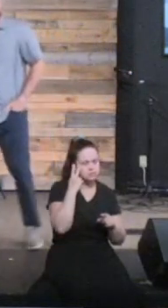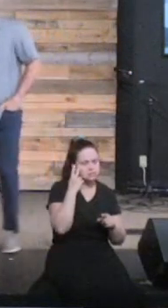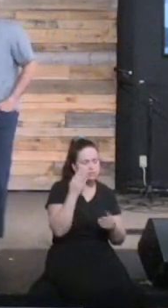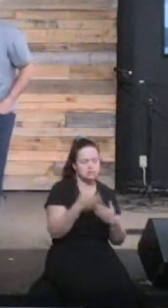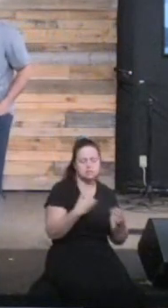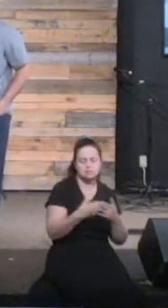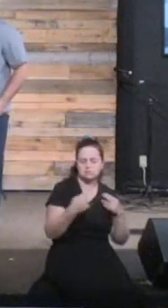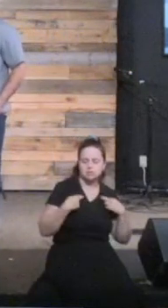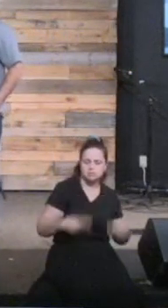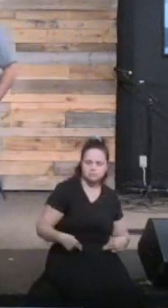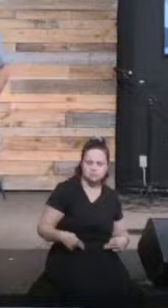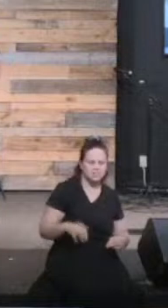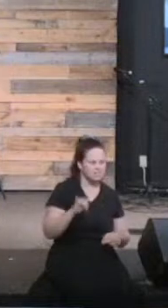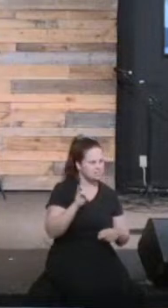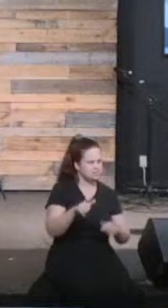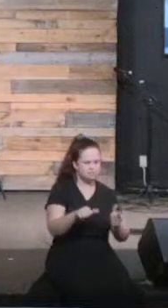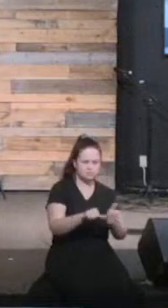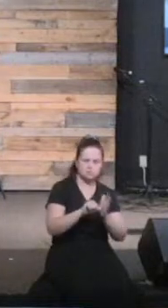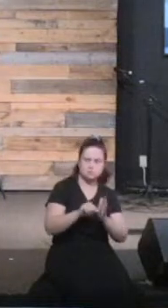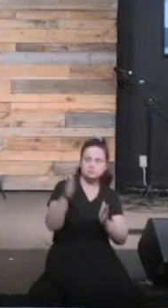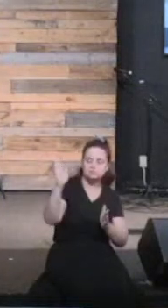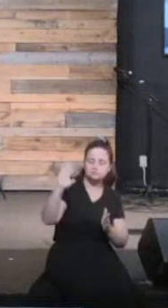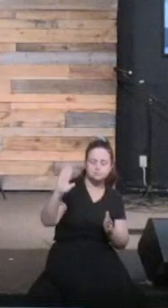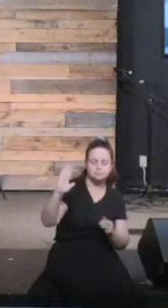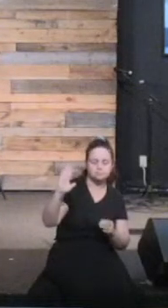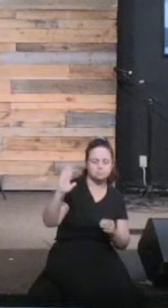that what impressed God